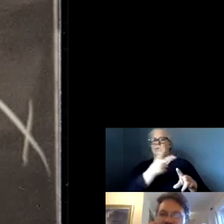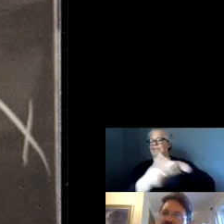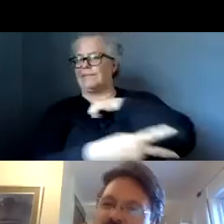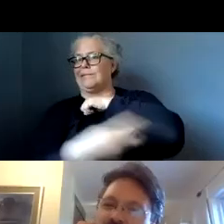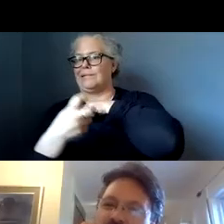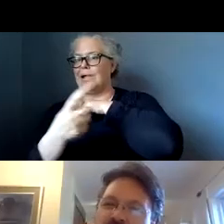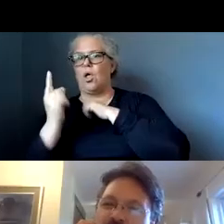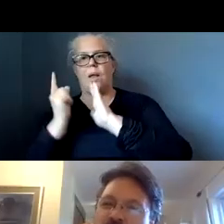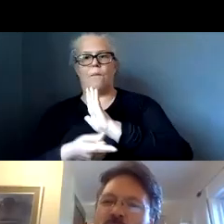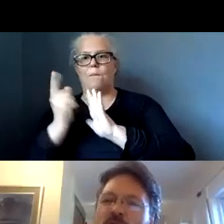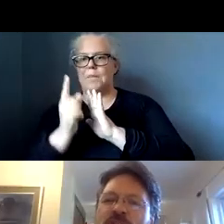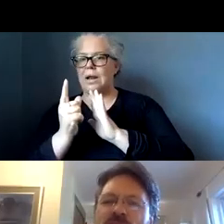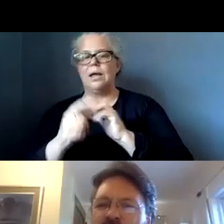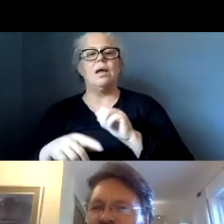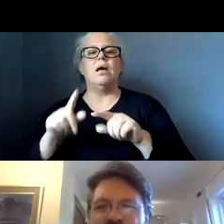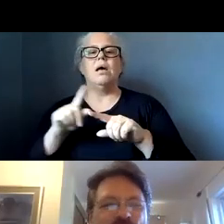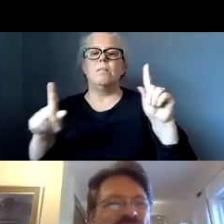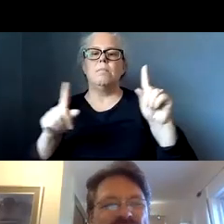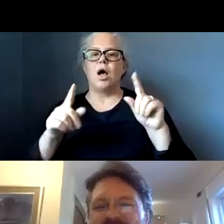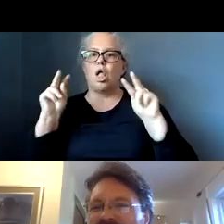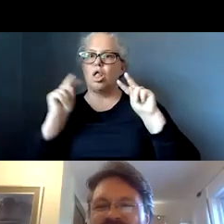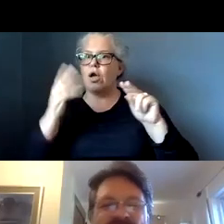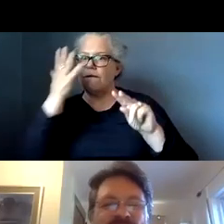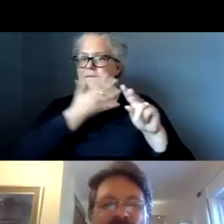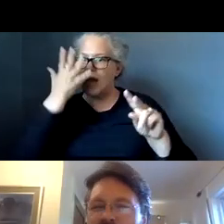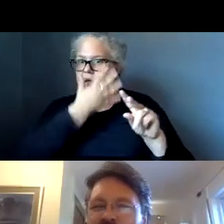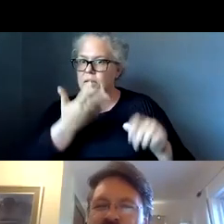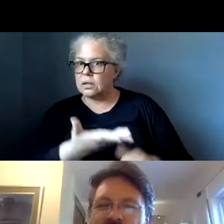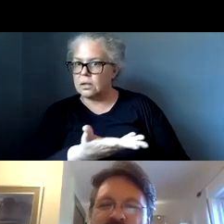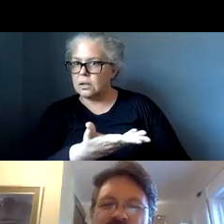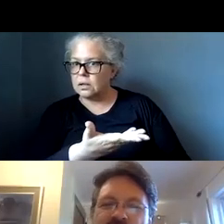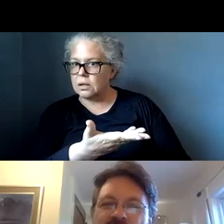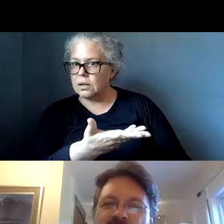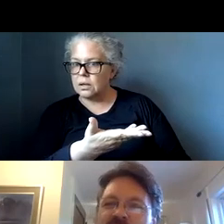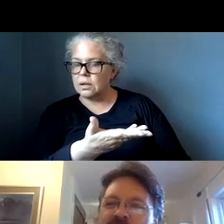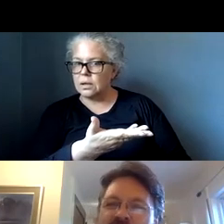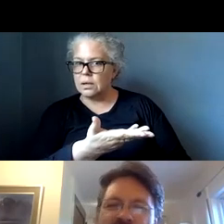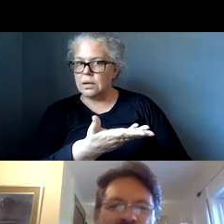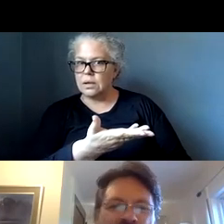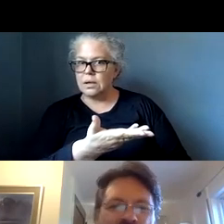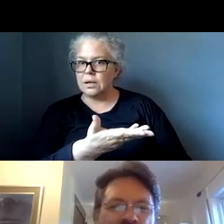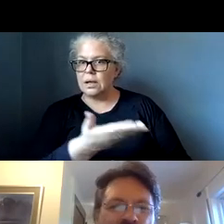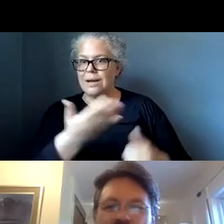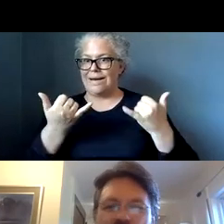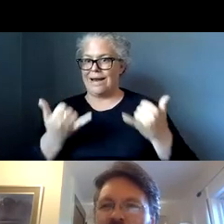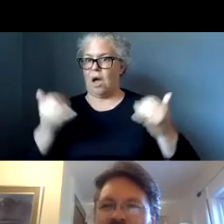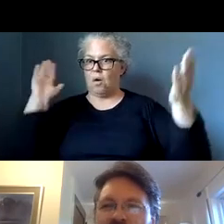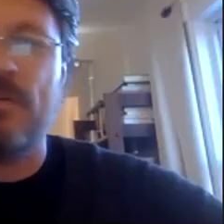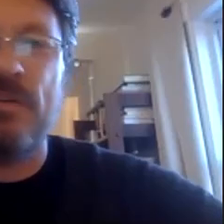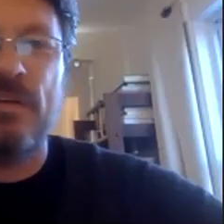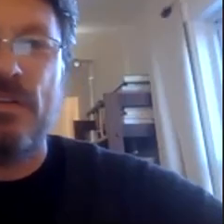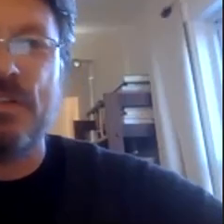out. But more importantly, look at his face in that picture. And now look at him